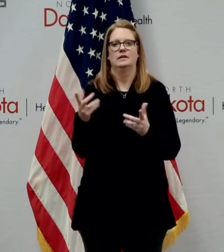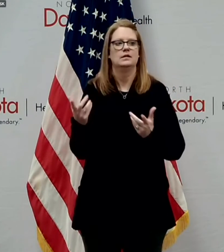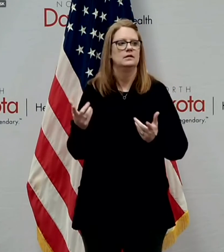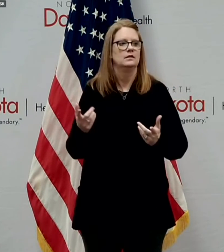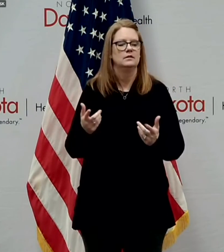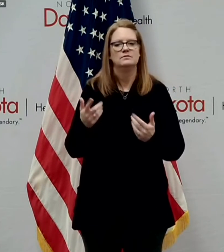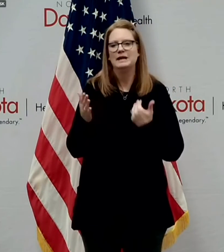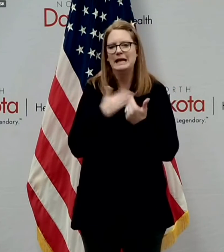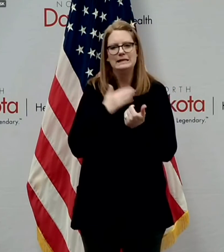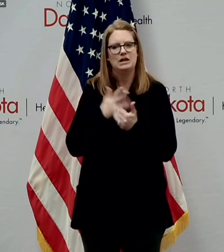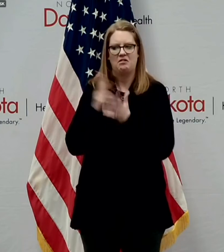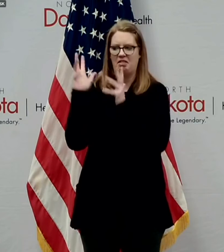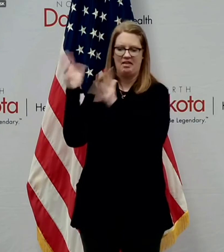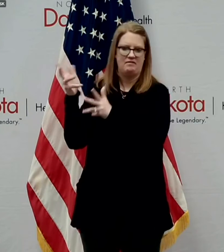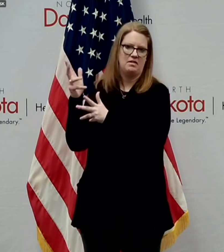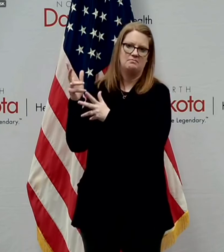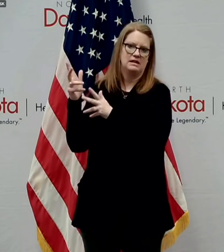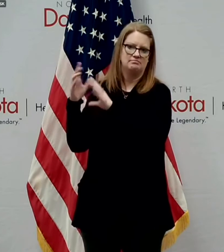in a parking lot.